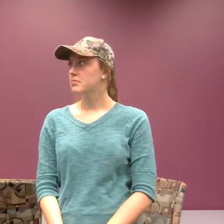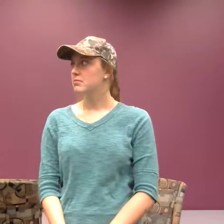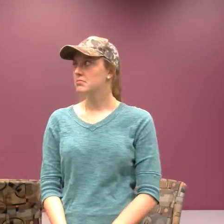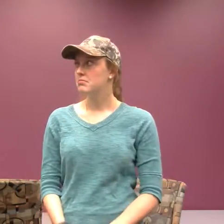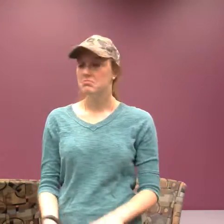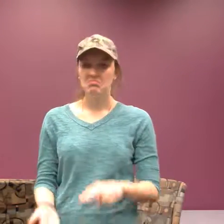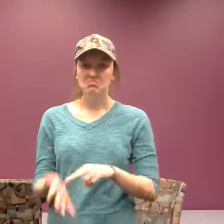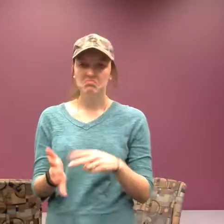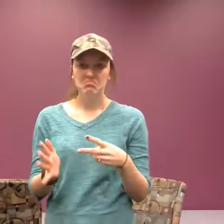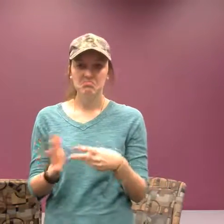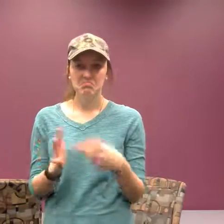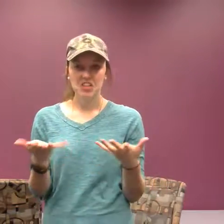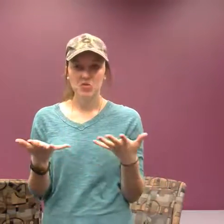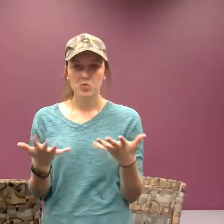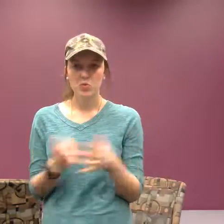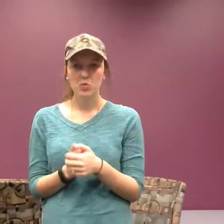operation would that be, would you think?